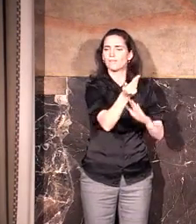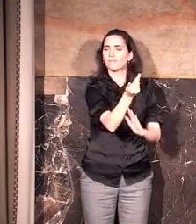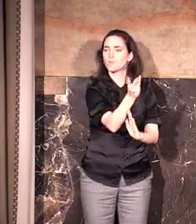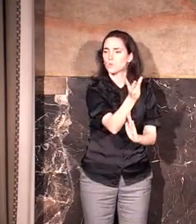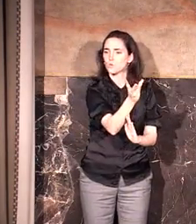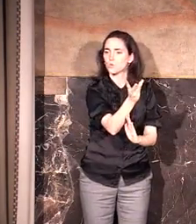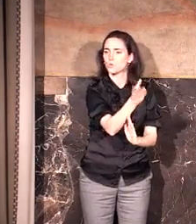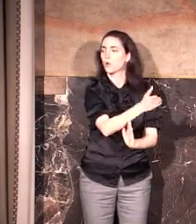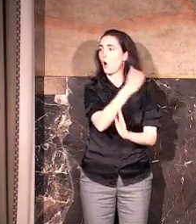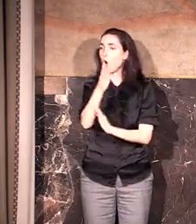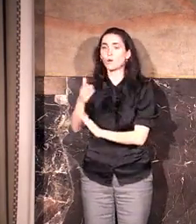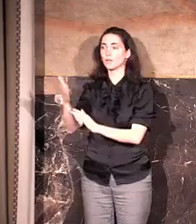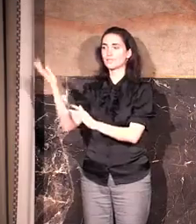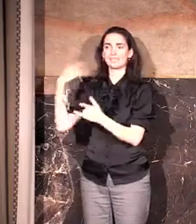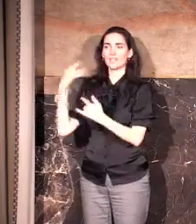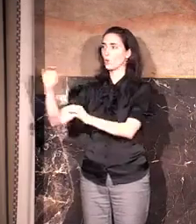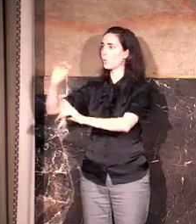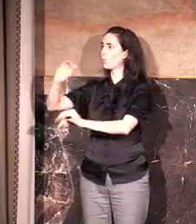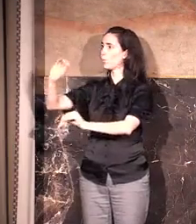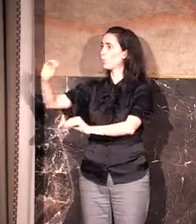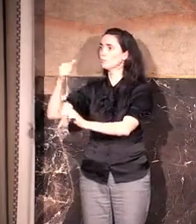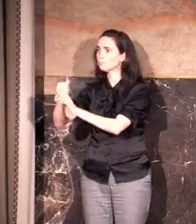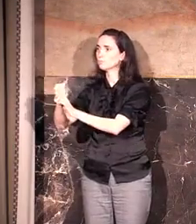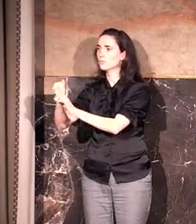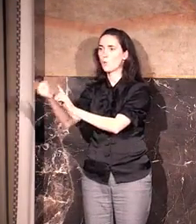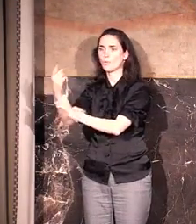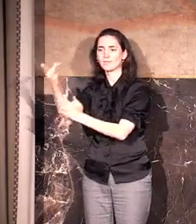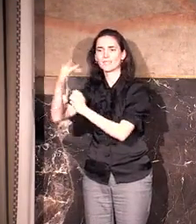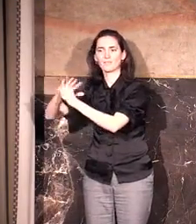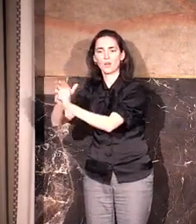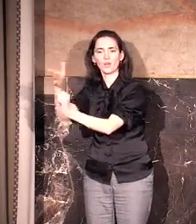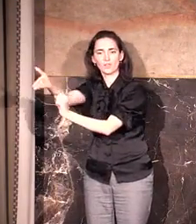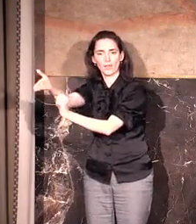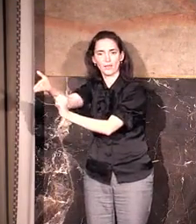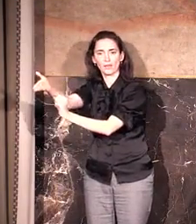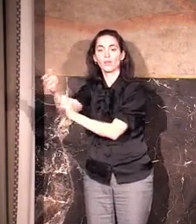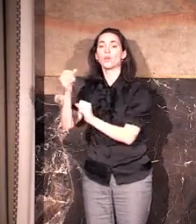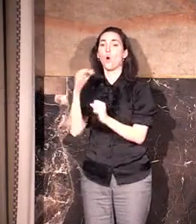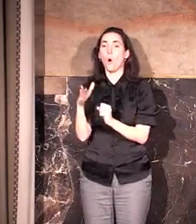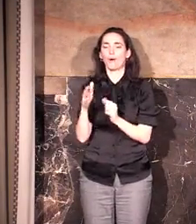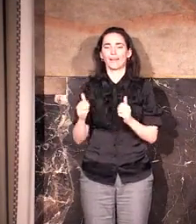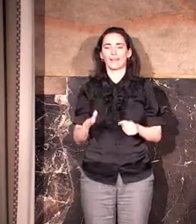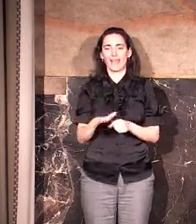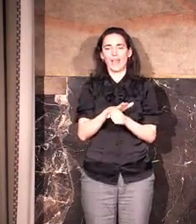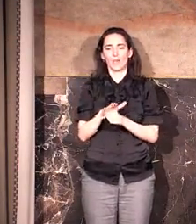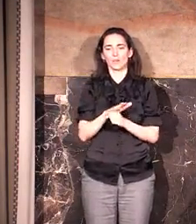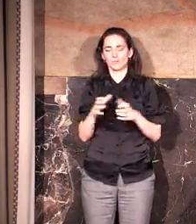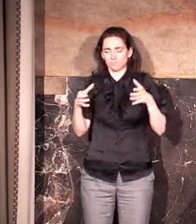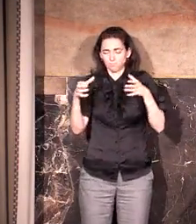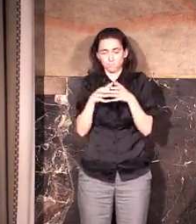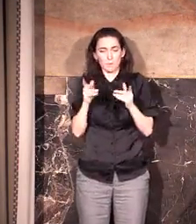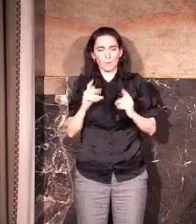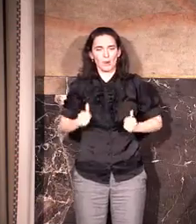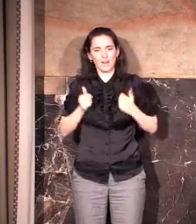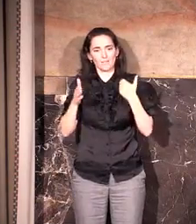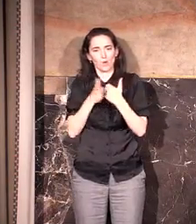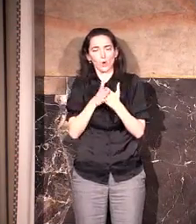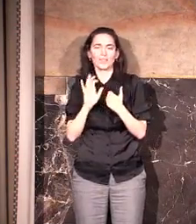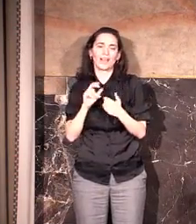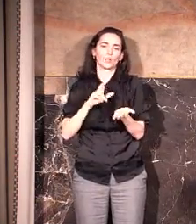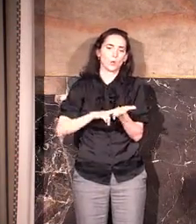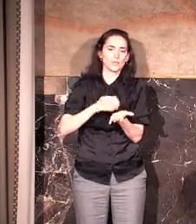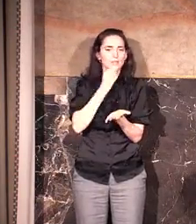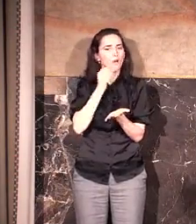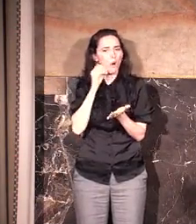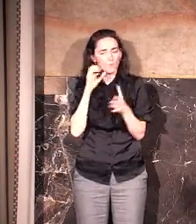where a virus is new in that community, or for those high-risk clusters, especially nursing homes that we've spent a fair bit of time talking about,